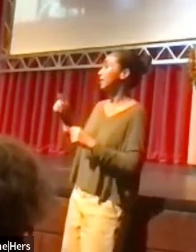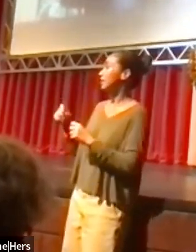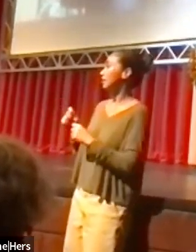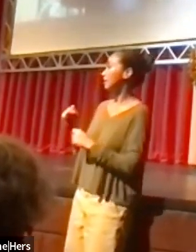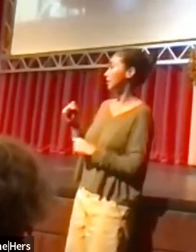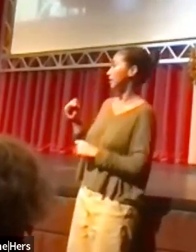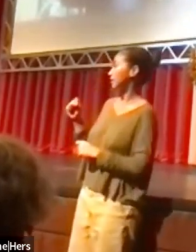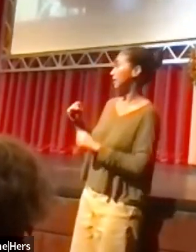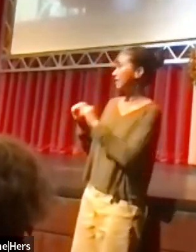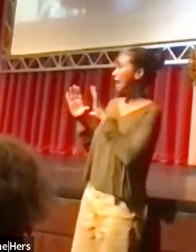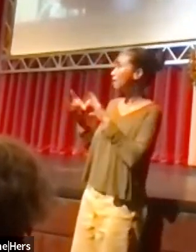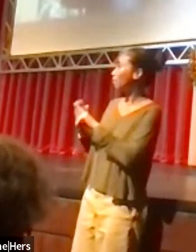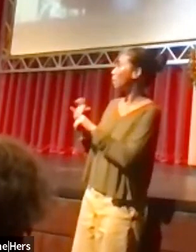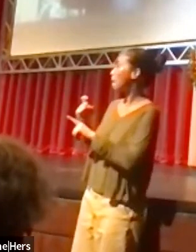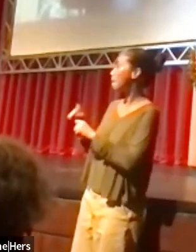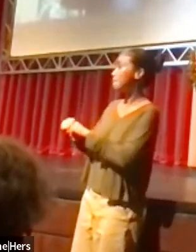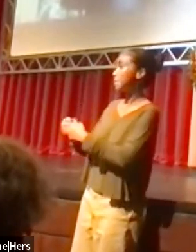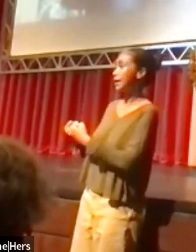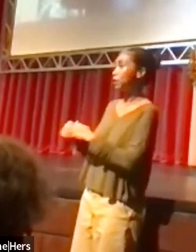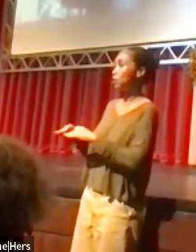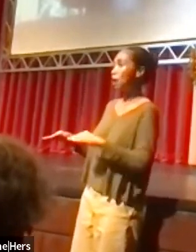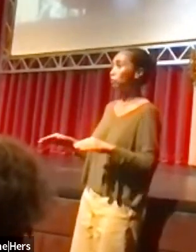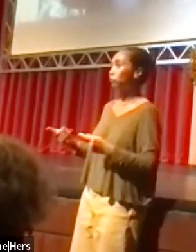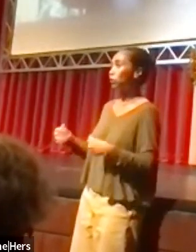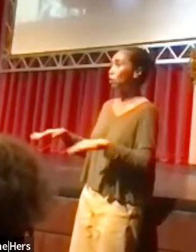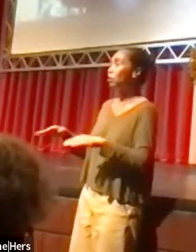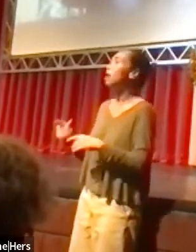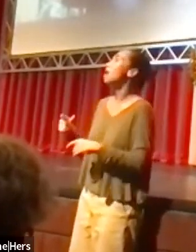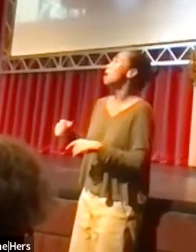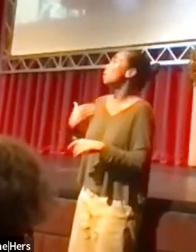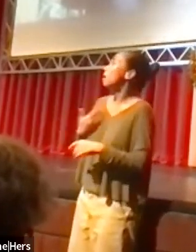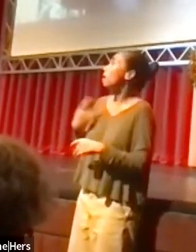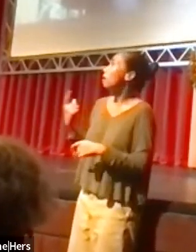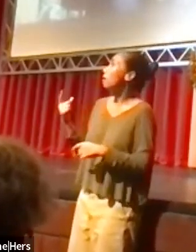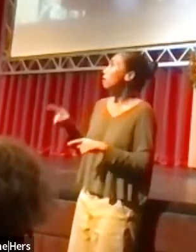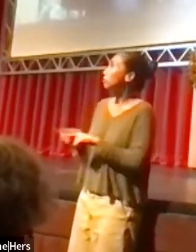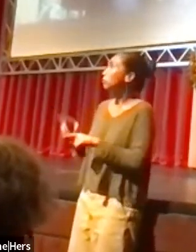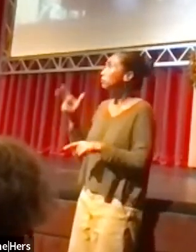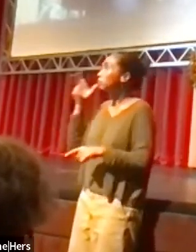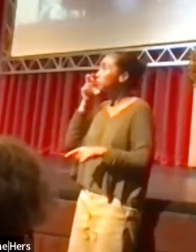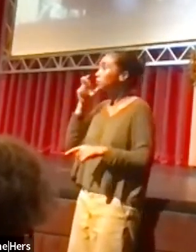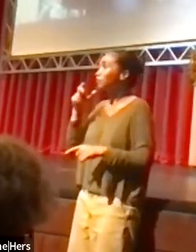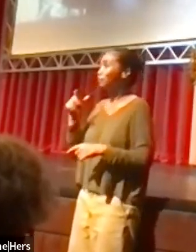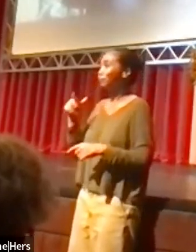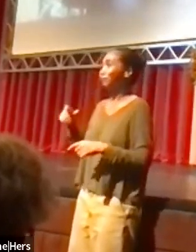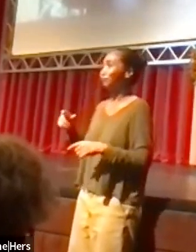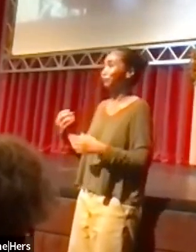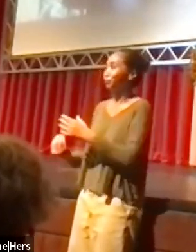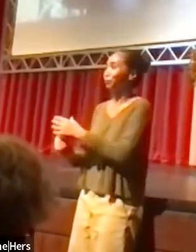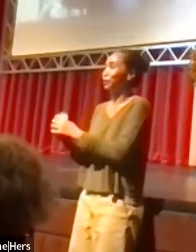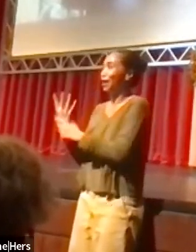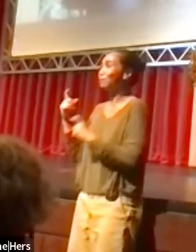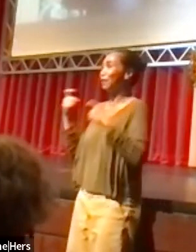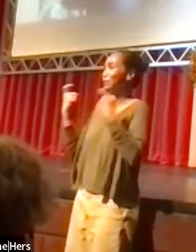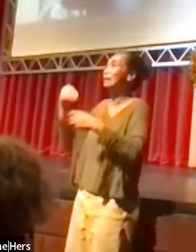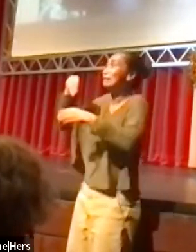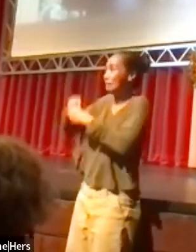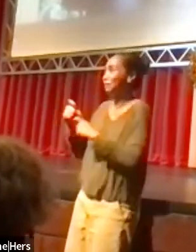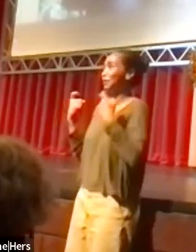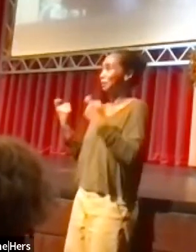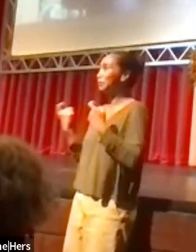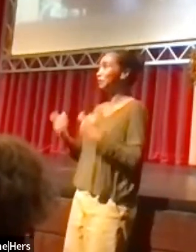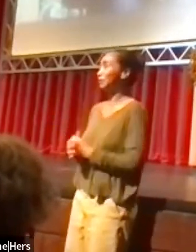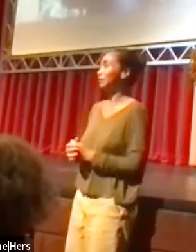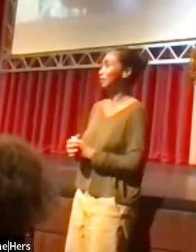slide from Breaking Ground. So we also had a writing festival inside our festival. And